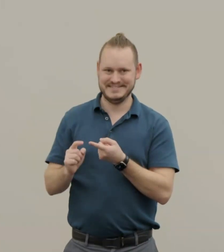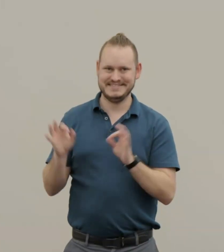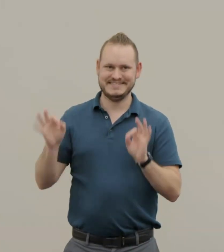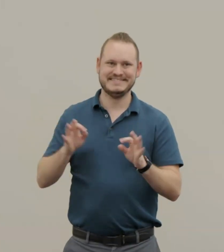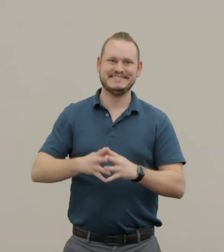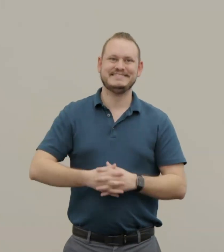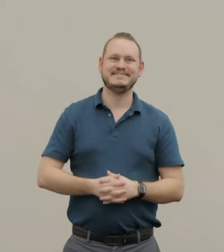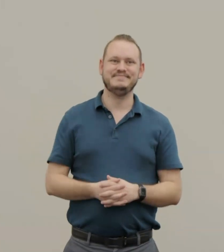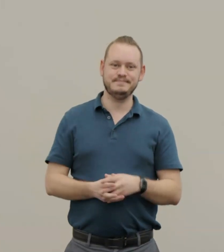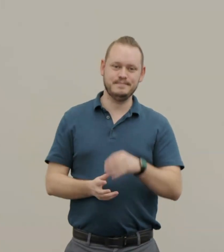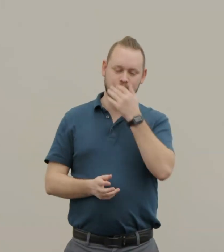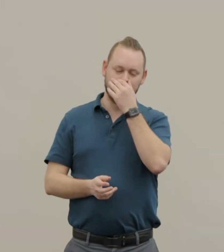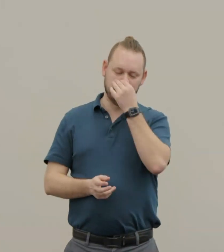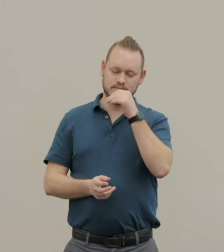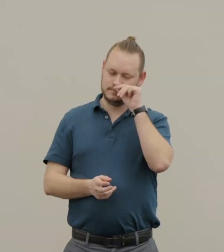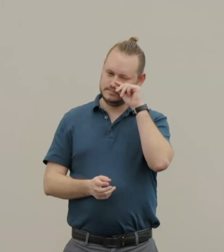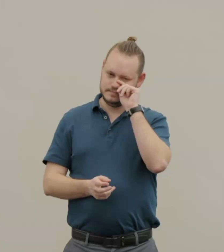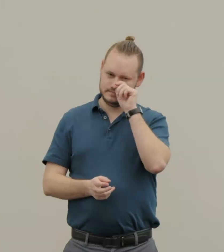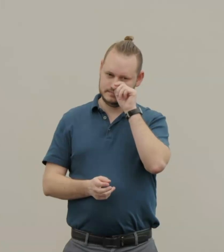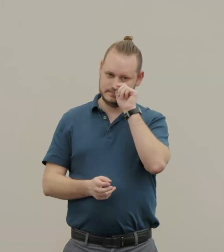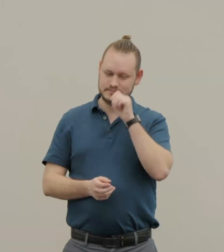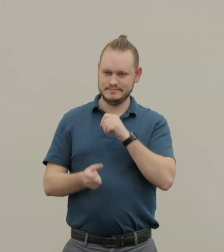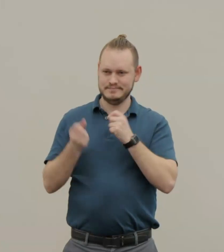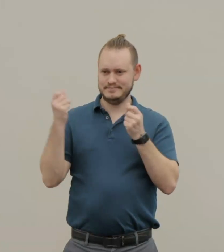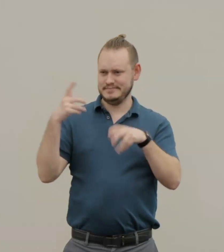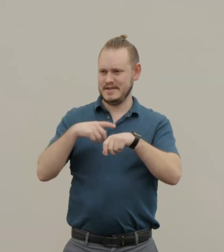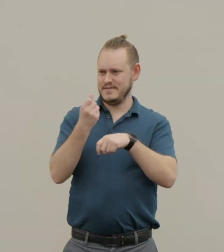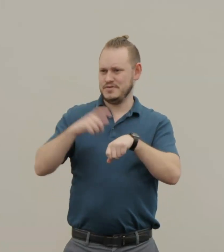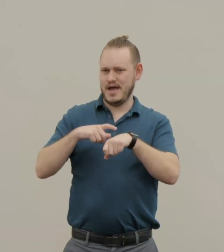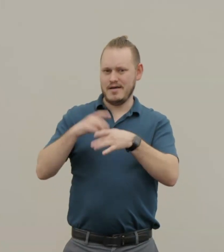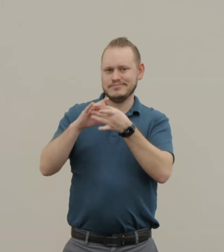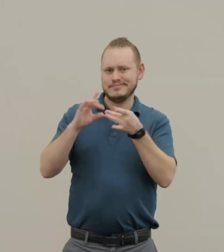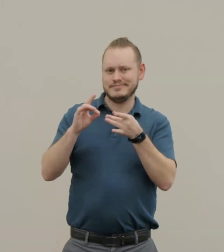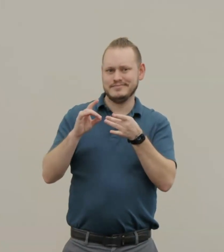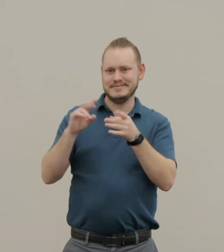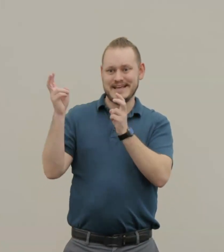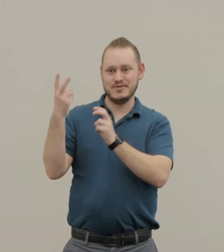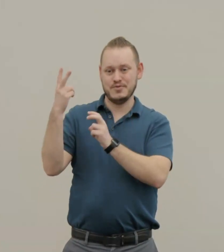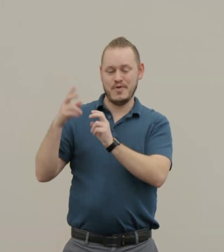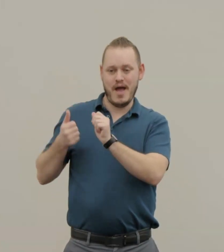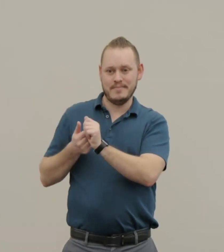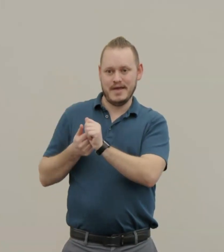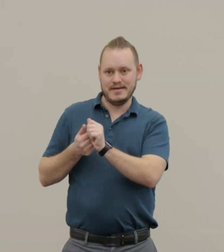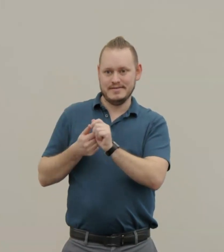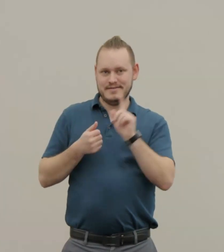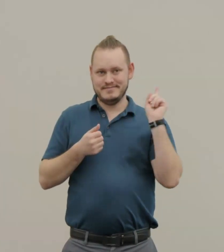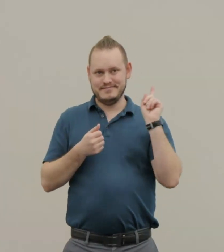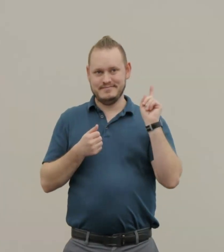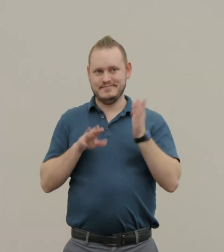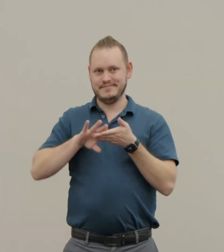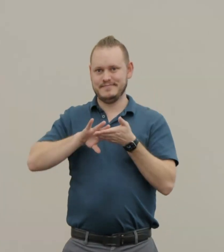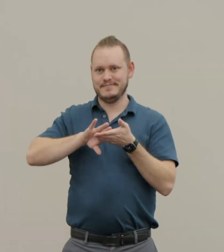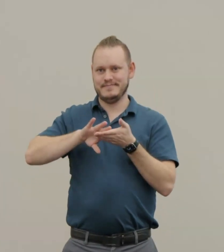All right. So it's been brought up a couple times, but in the Title II updates, we have an exception